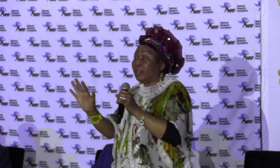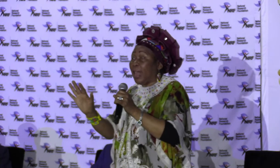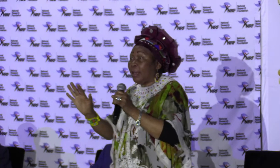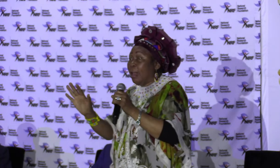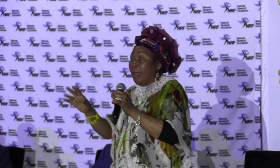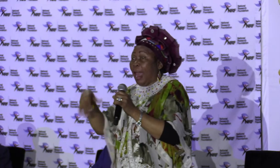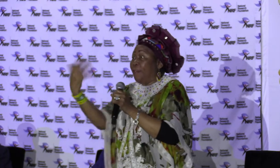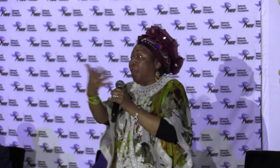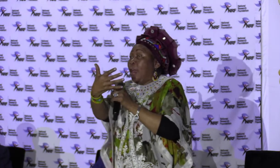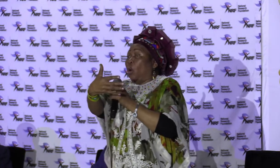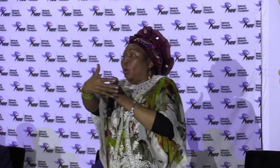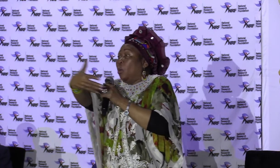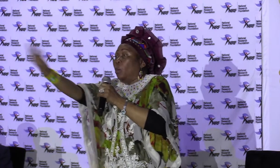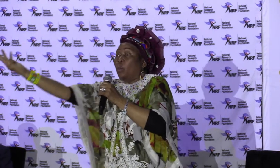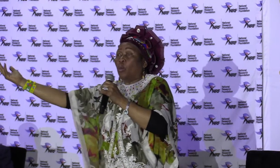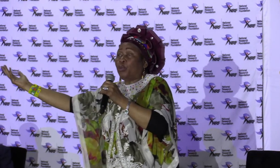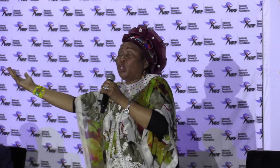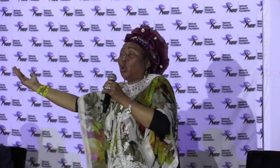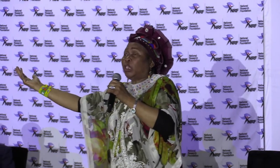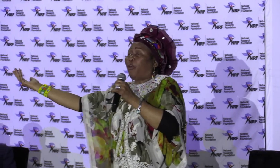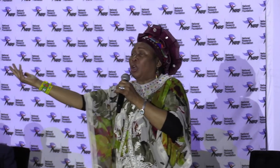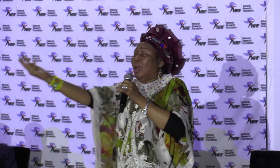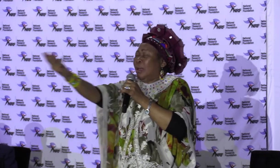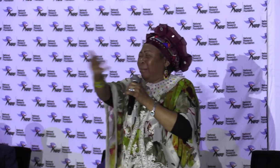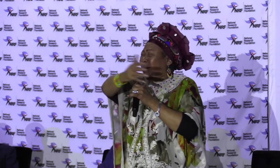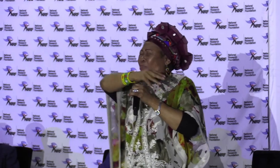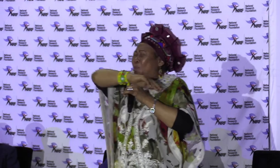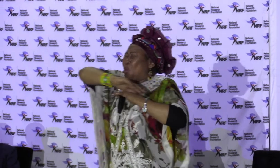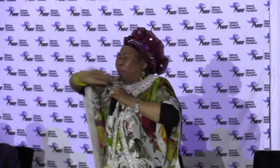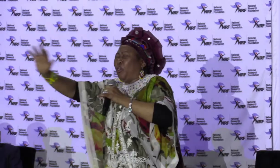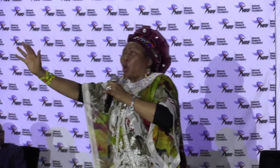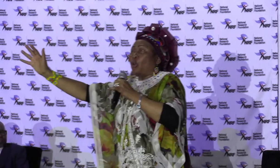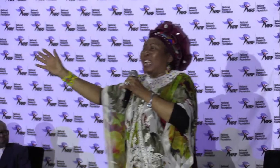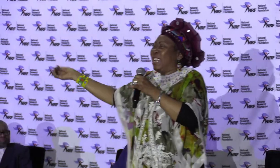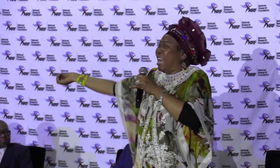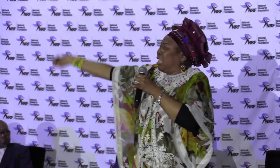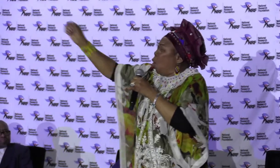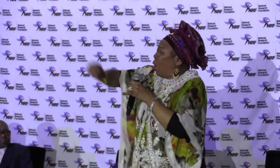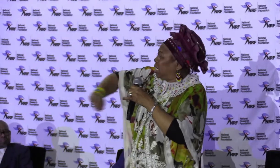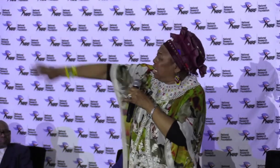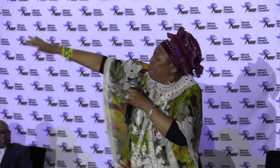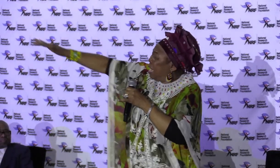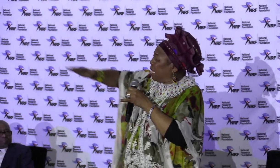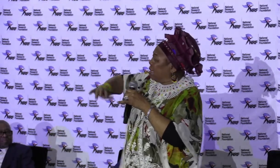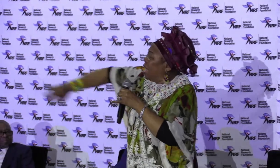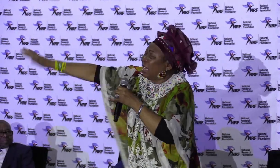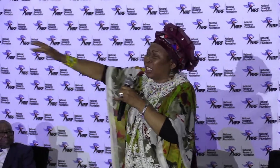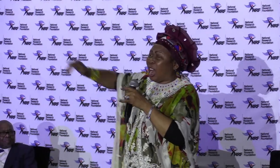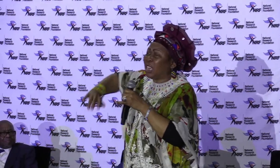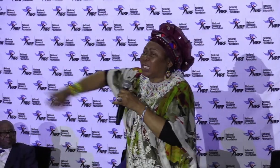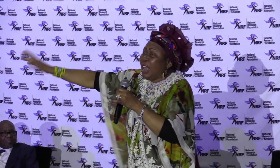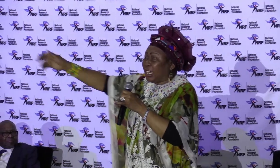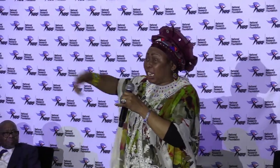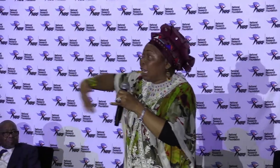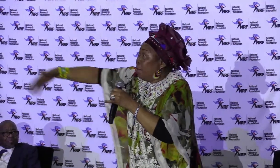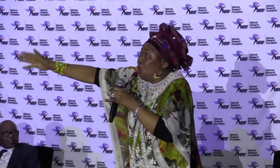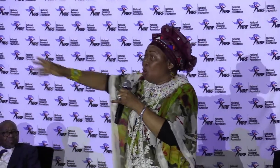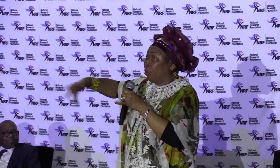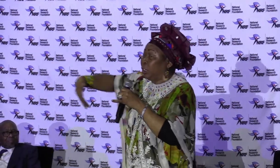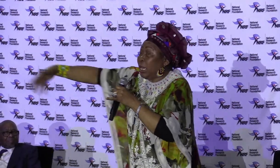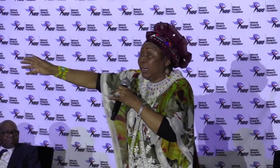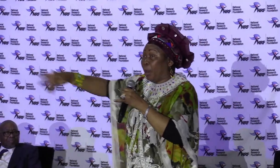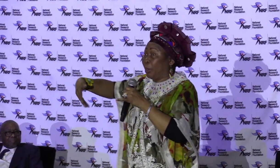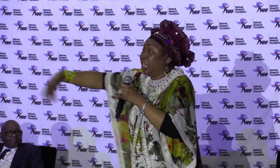Themba was sitting there, and the beautiful golden light was making the grass as